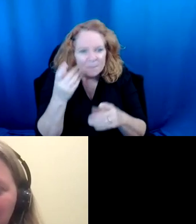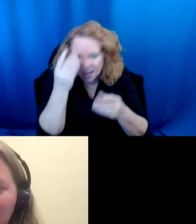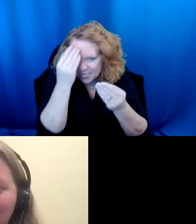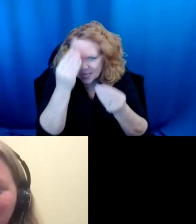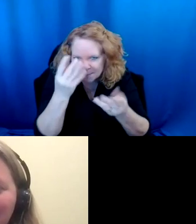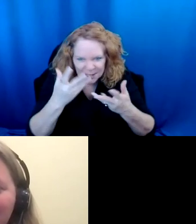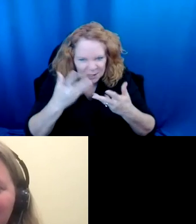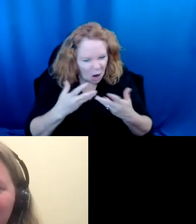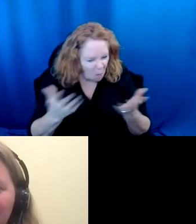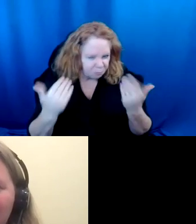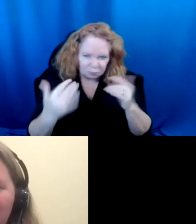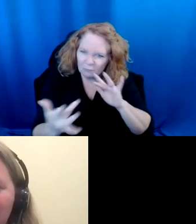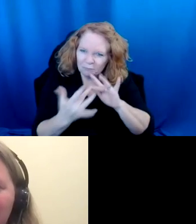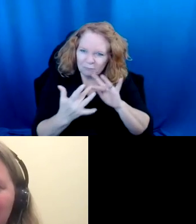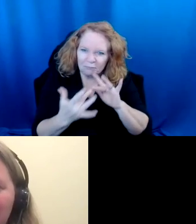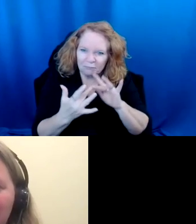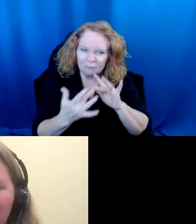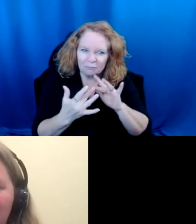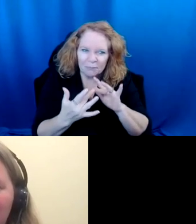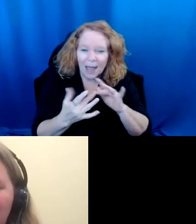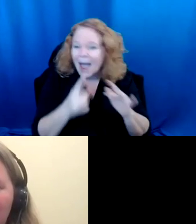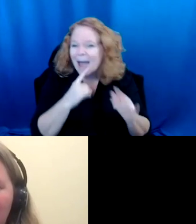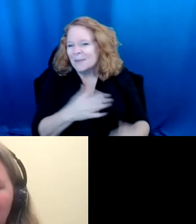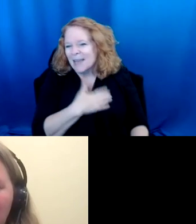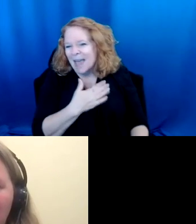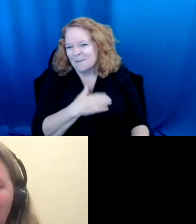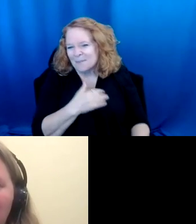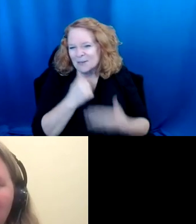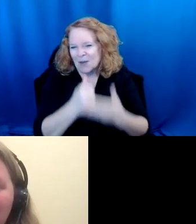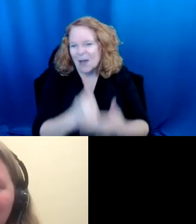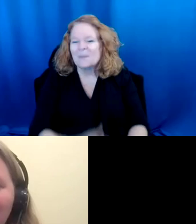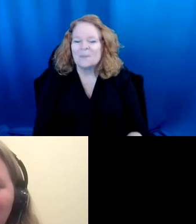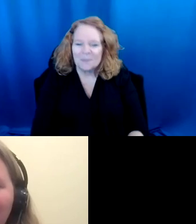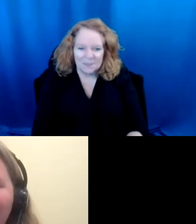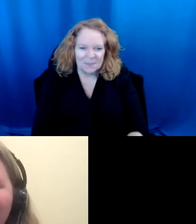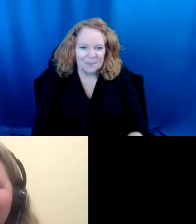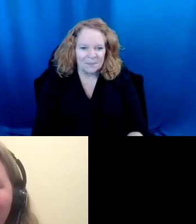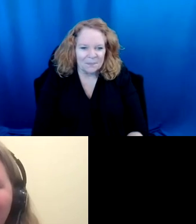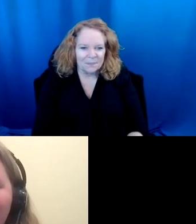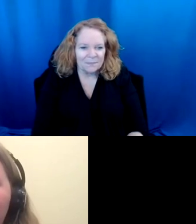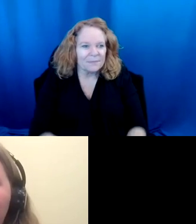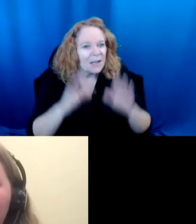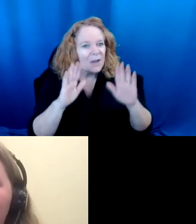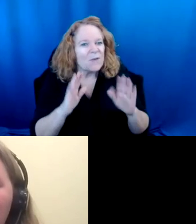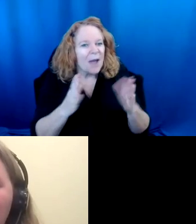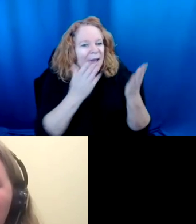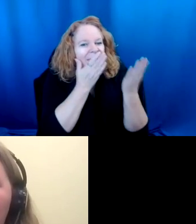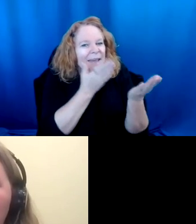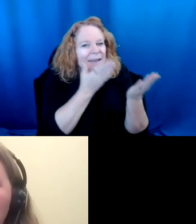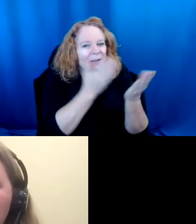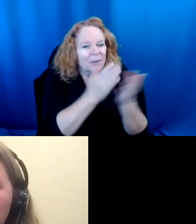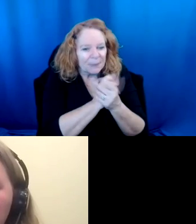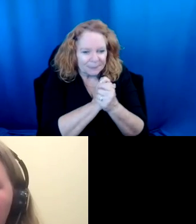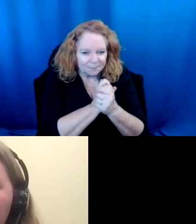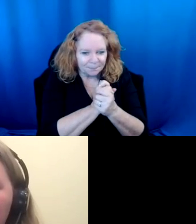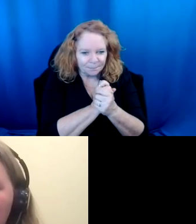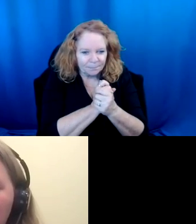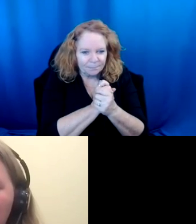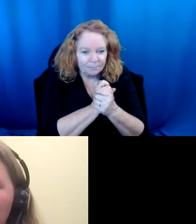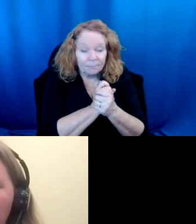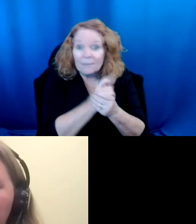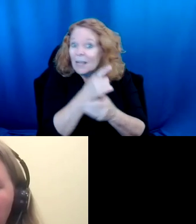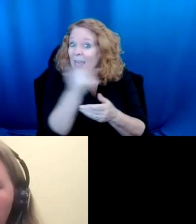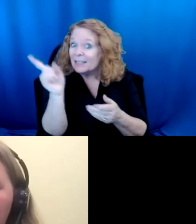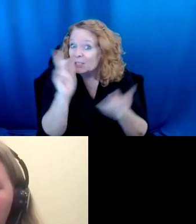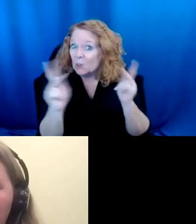don't hesitate. I'm super, super happy to help. Great, thank you. And just so everyone